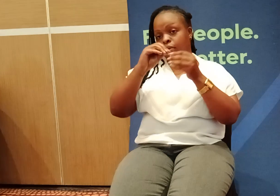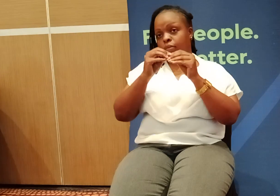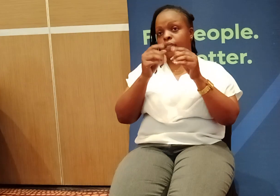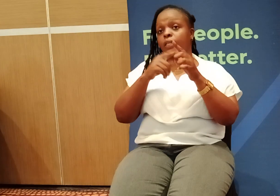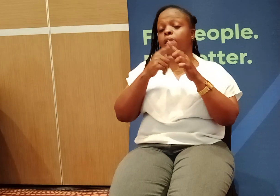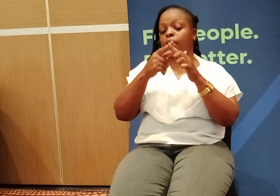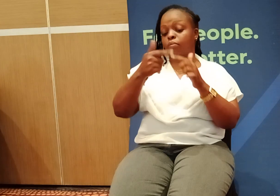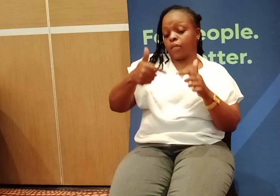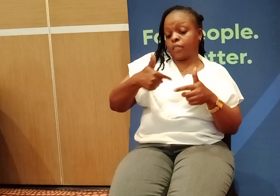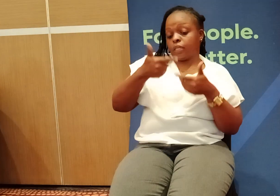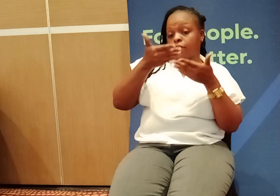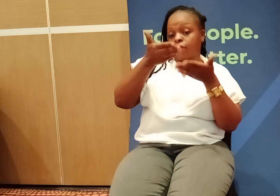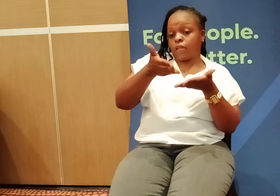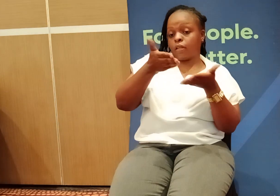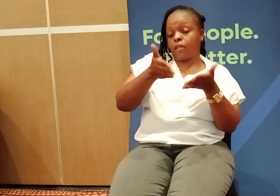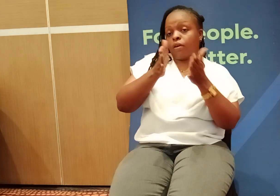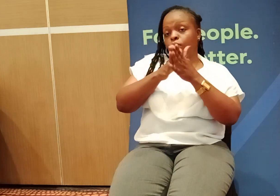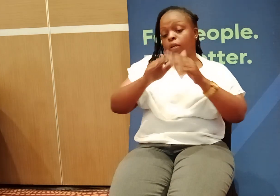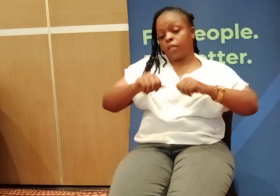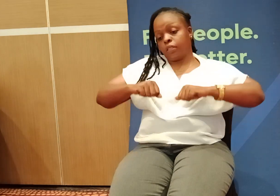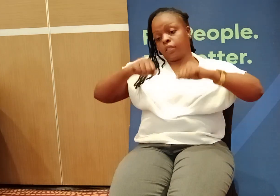myself with the chairman and Lawrence for Q&A.